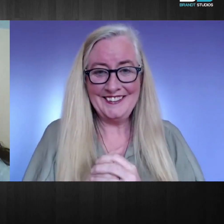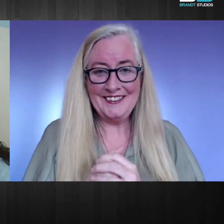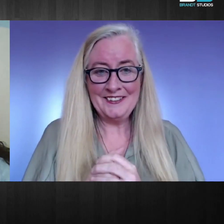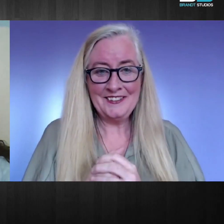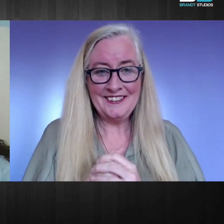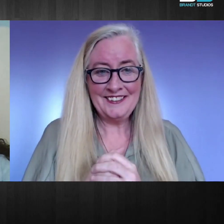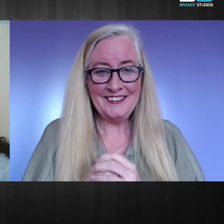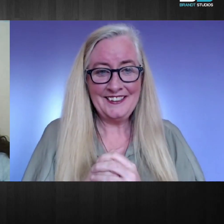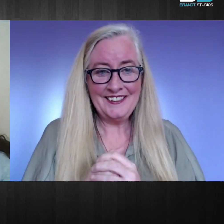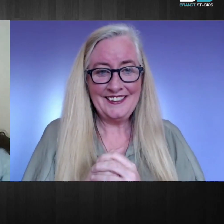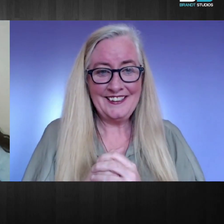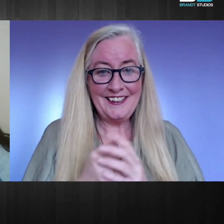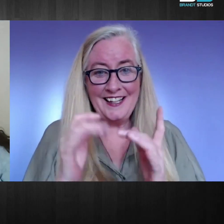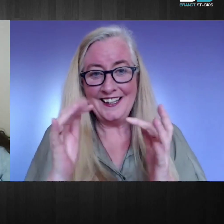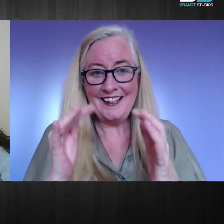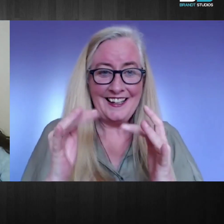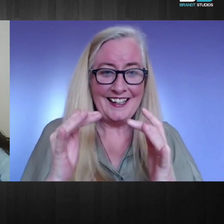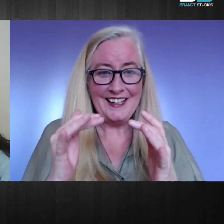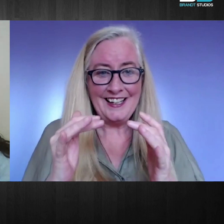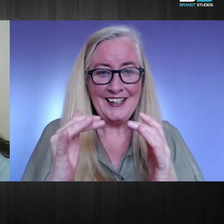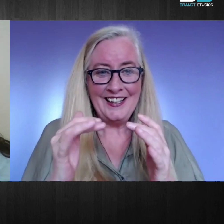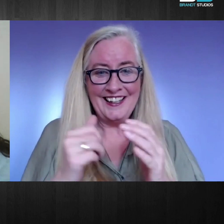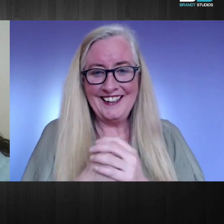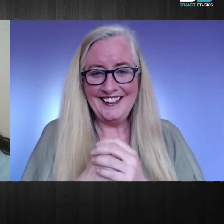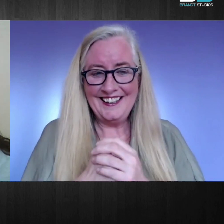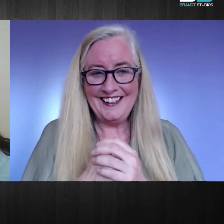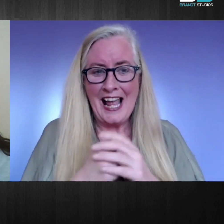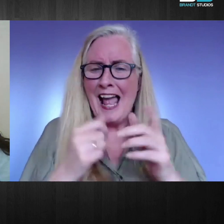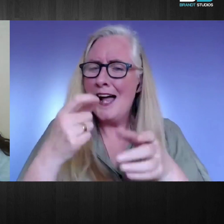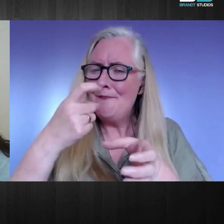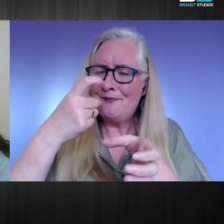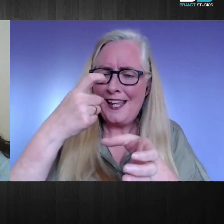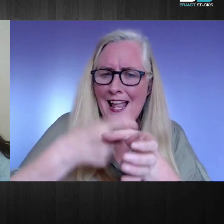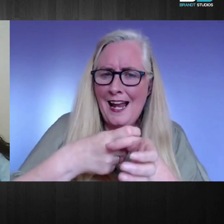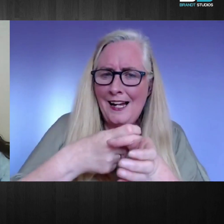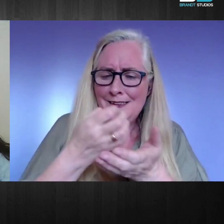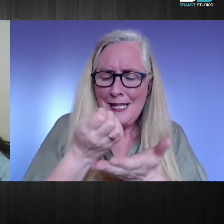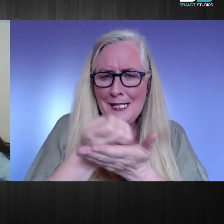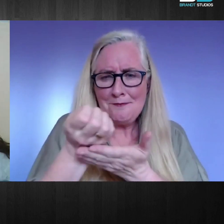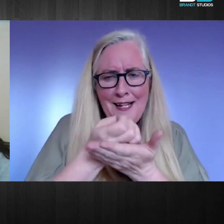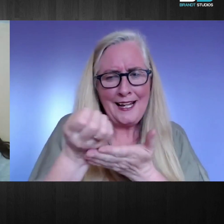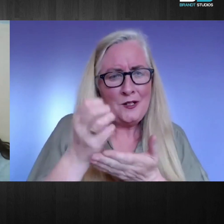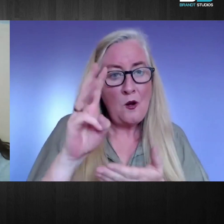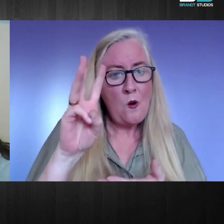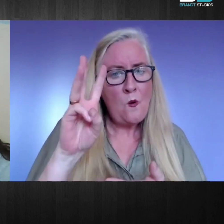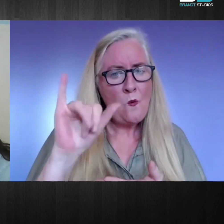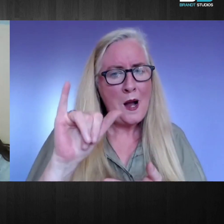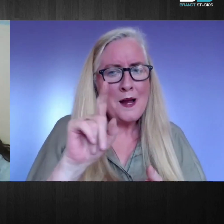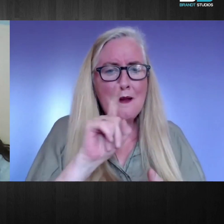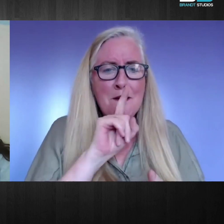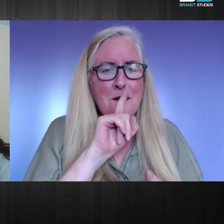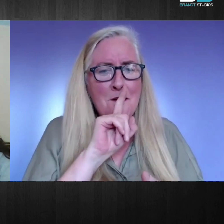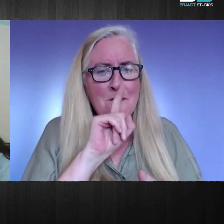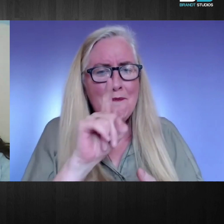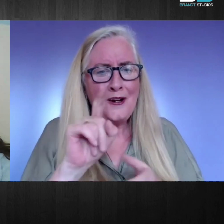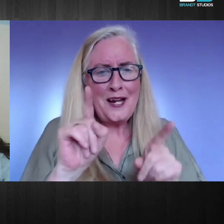kind of hard to explain it, but it's kind of very good. It's kind of like a home away from home version of a